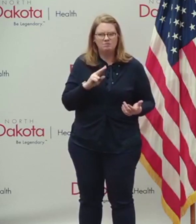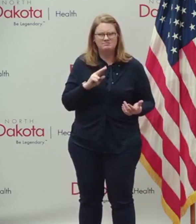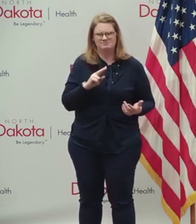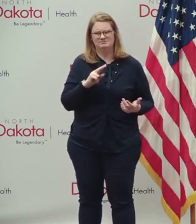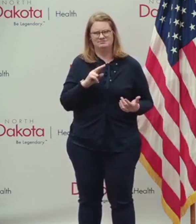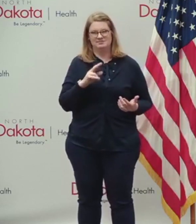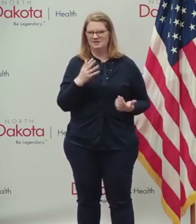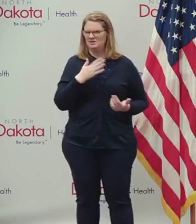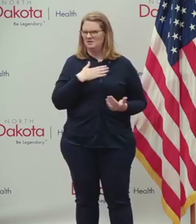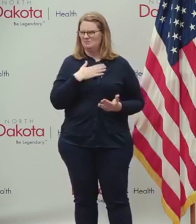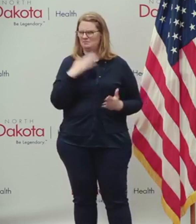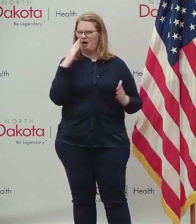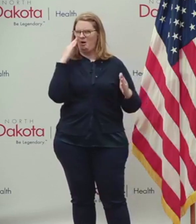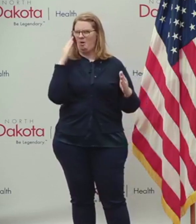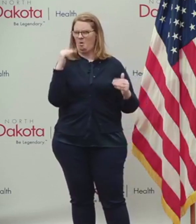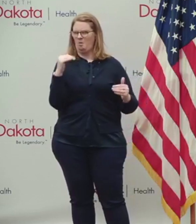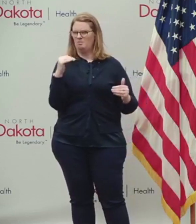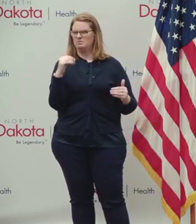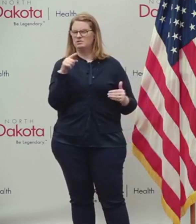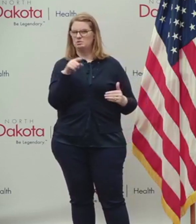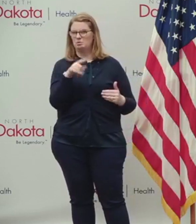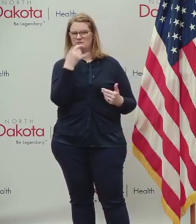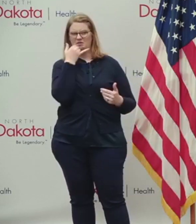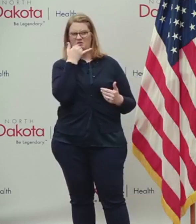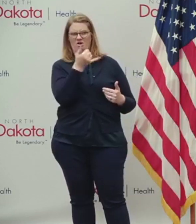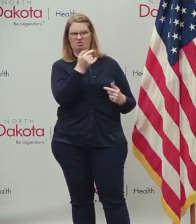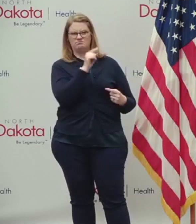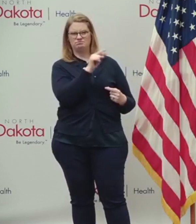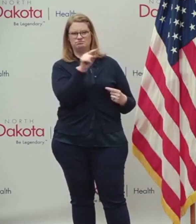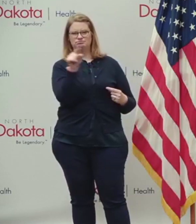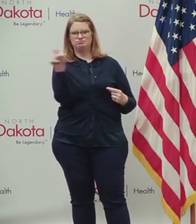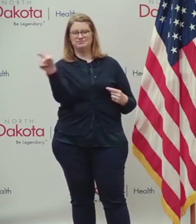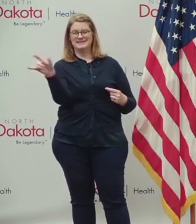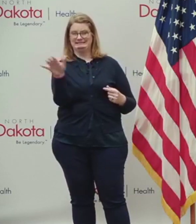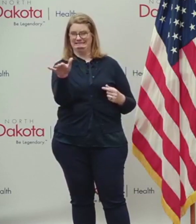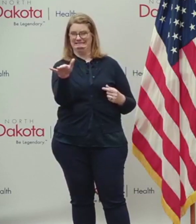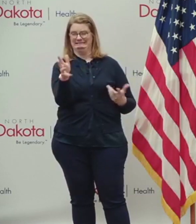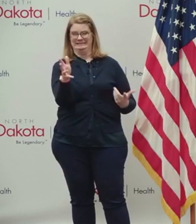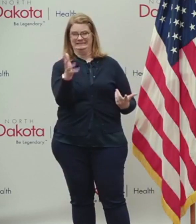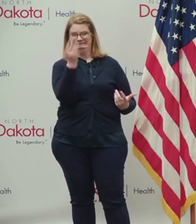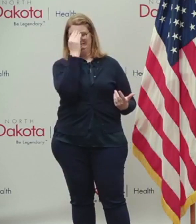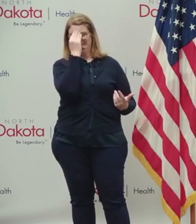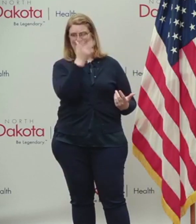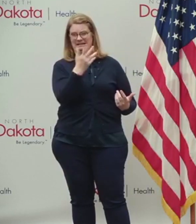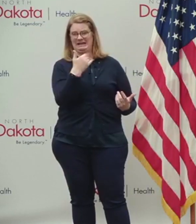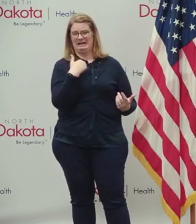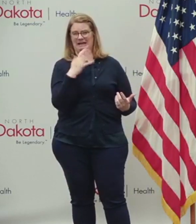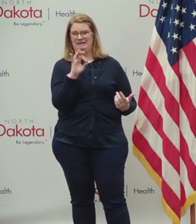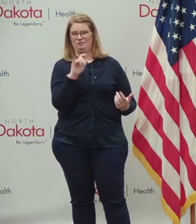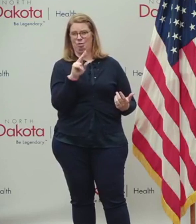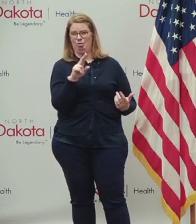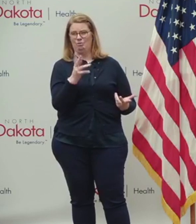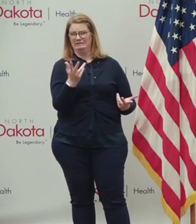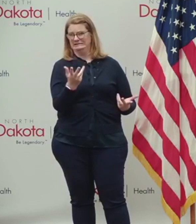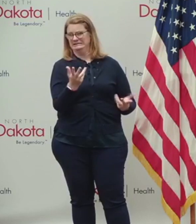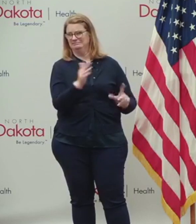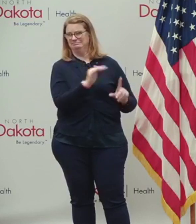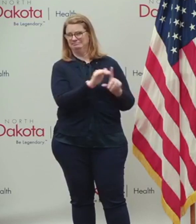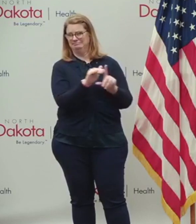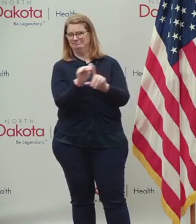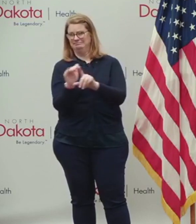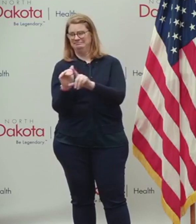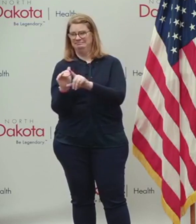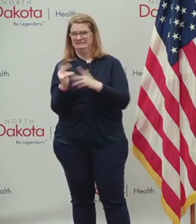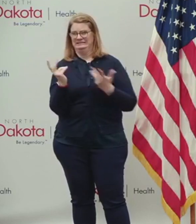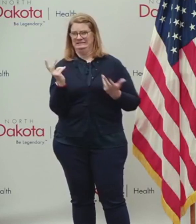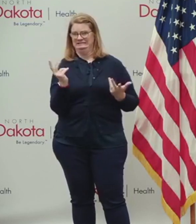that you would be contacting the people you'd been around to say, hello, coworkers, I've got XYZ and I've been contagious.